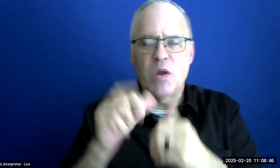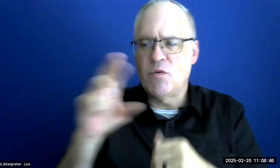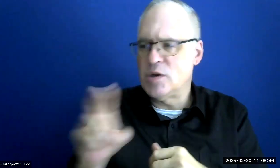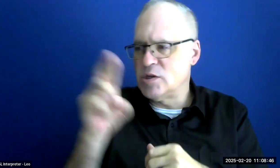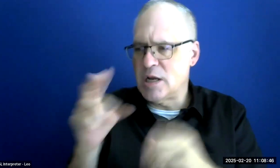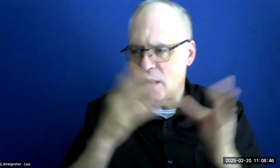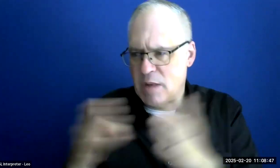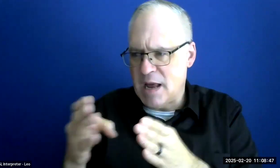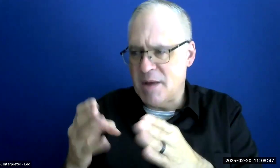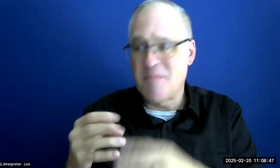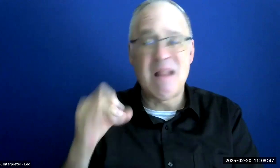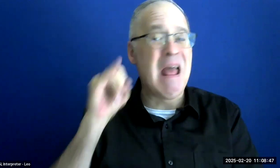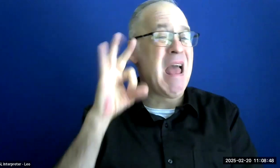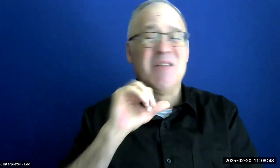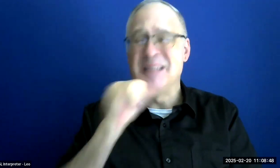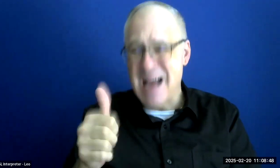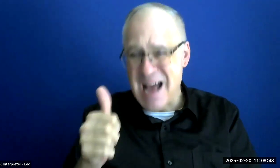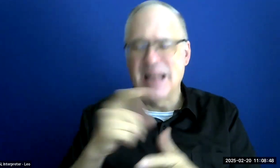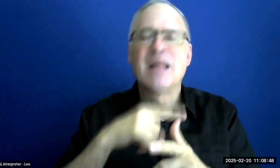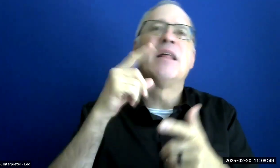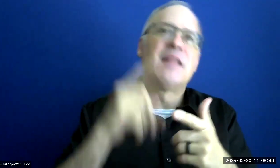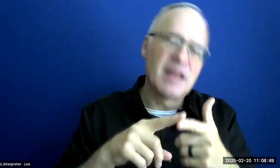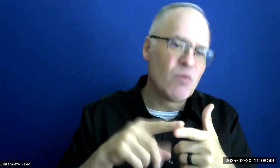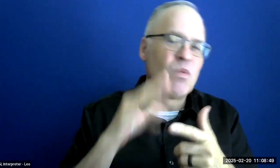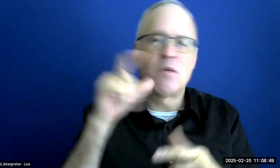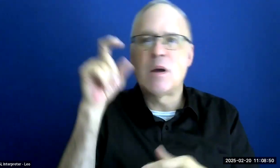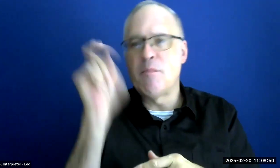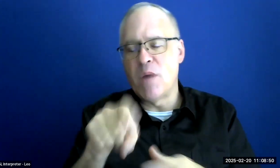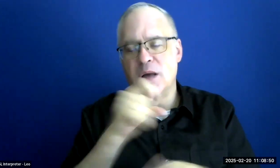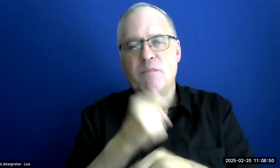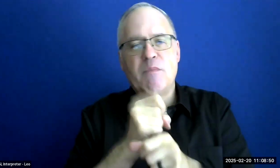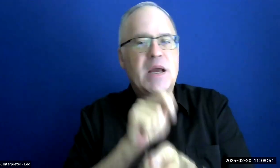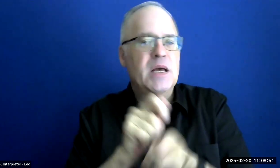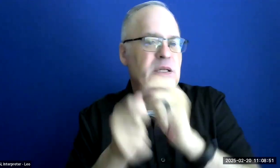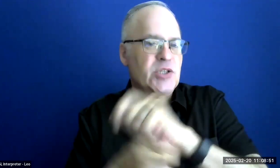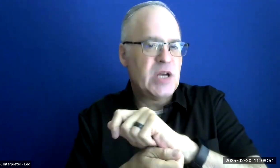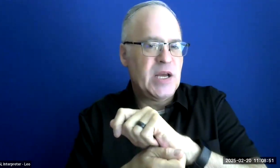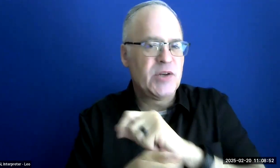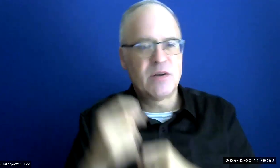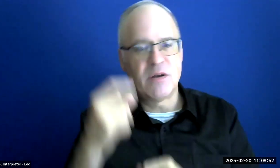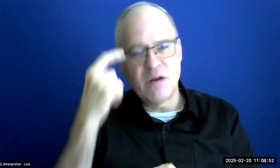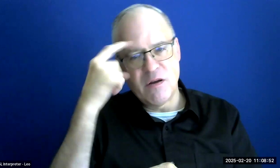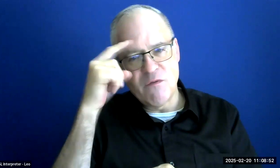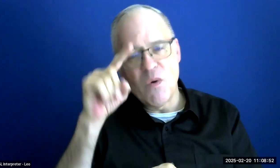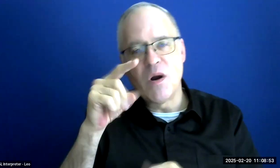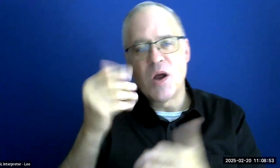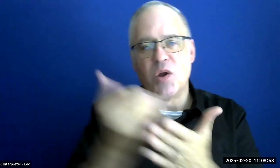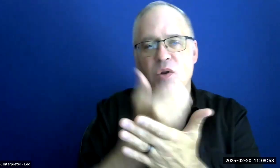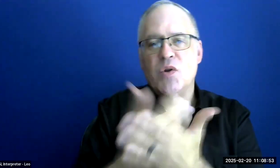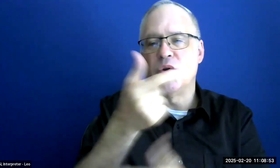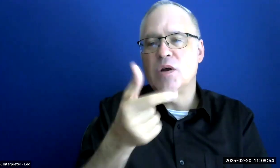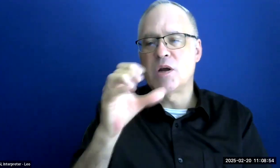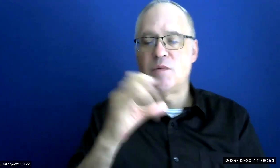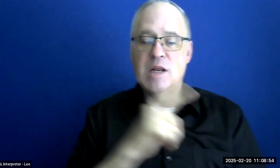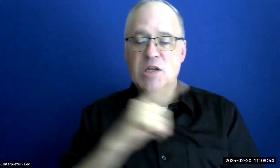ratified, another change will become even more crucial. Last year's General Conference approved the creation of a new General Conference Legislative